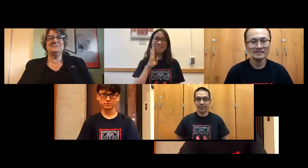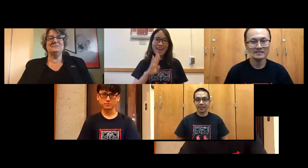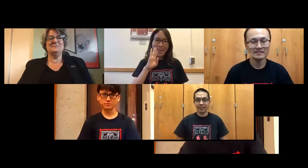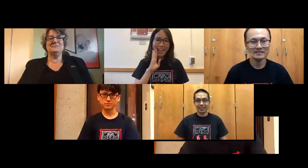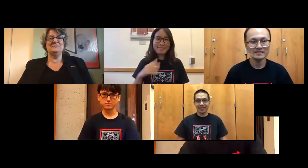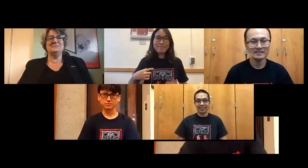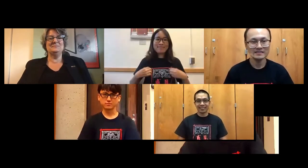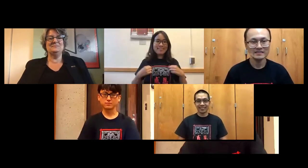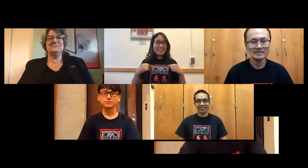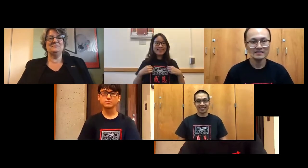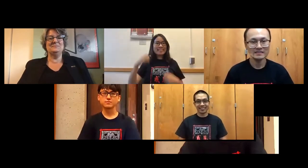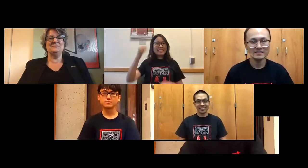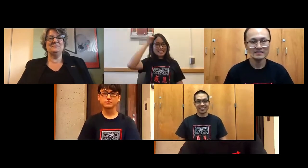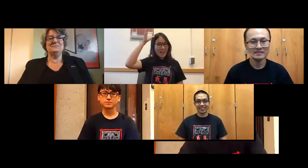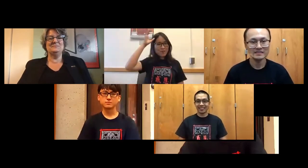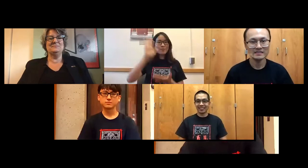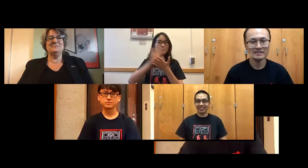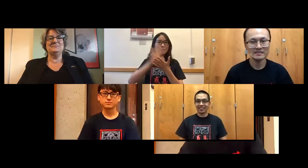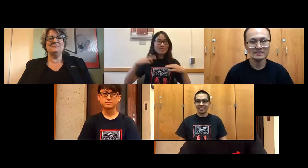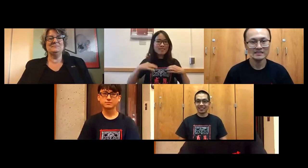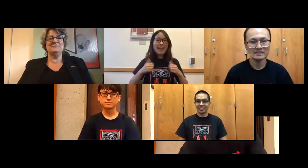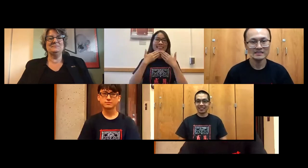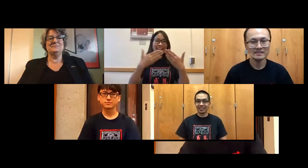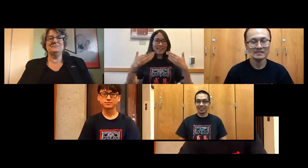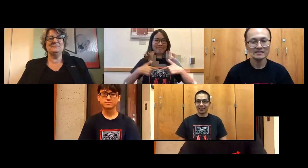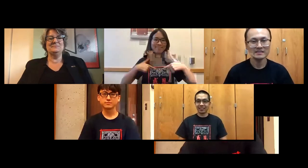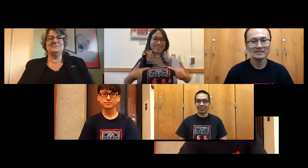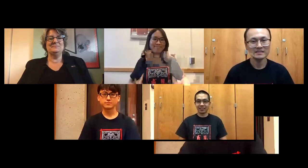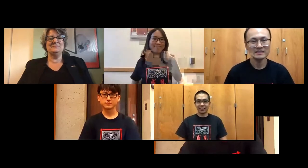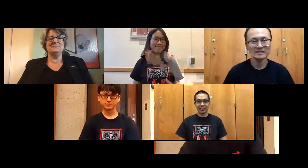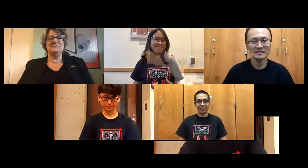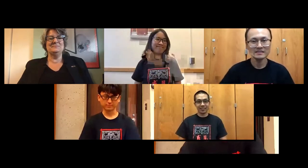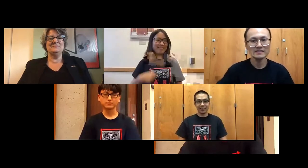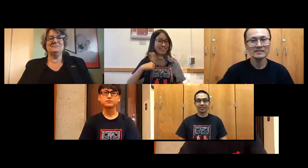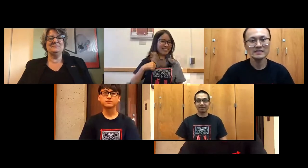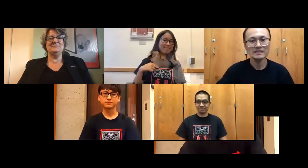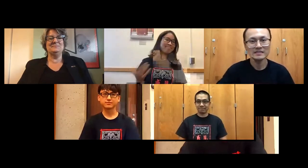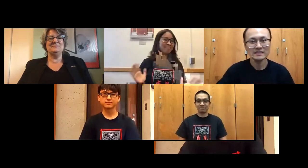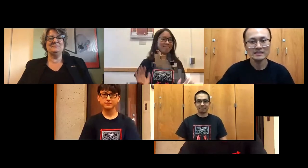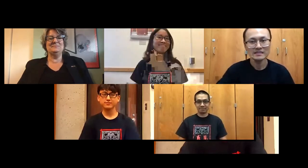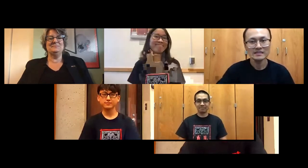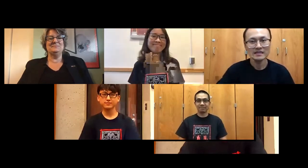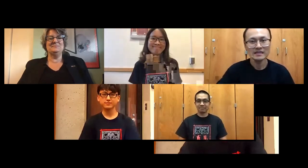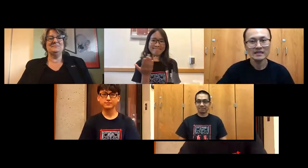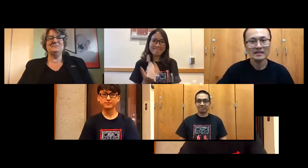and I am a female with brown hair, shoulder-length hair. I'm wearing a black shirt with an insignia on